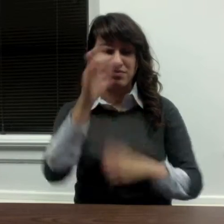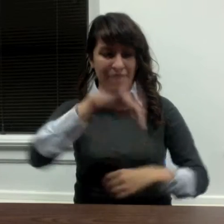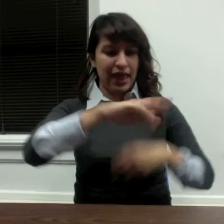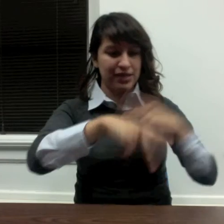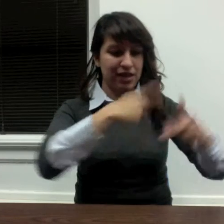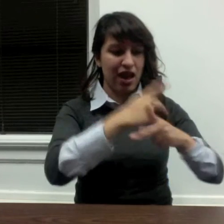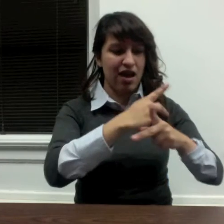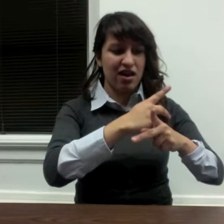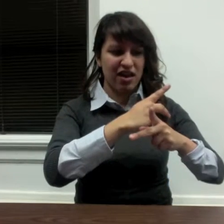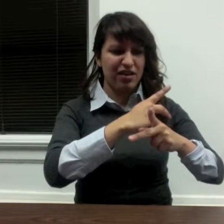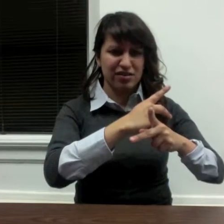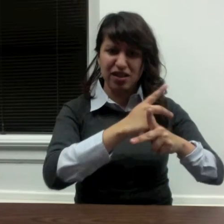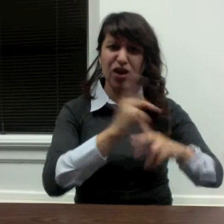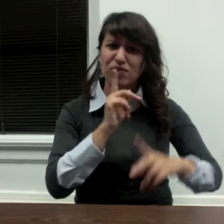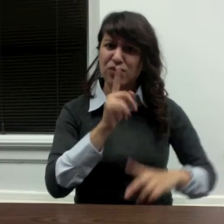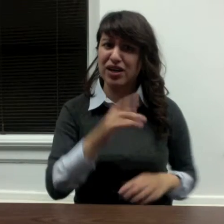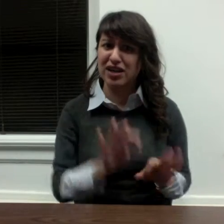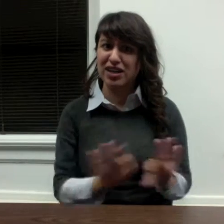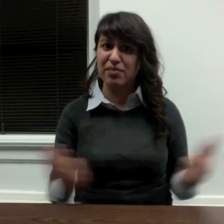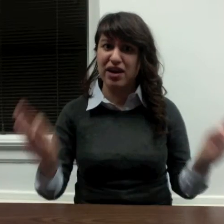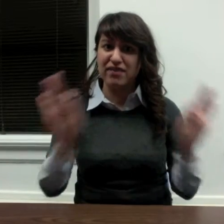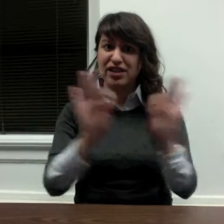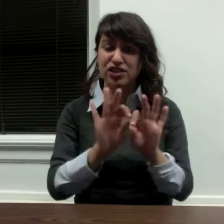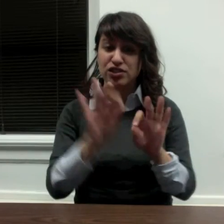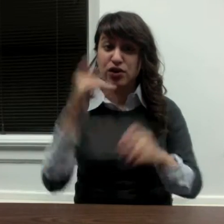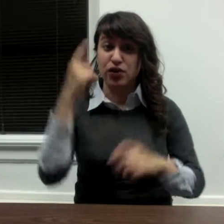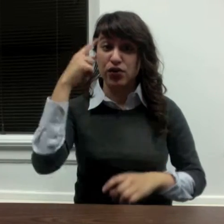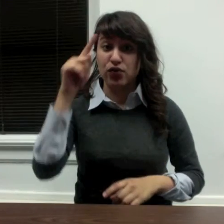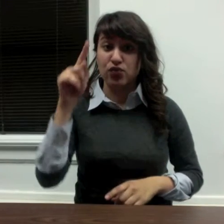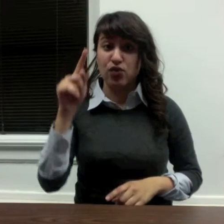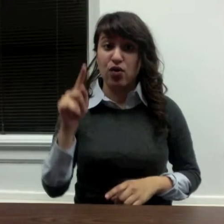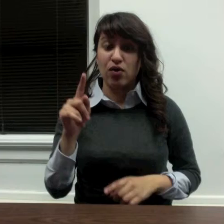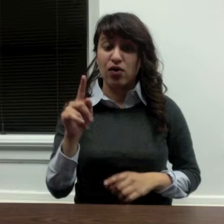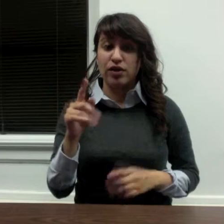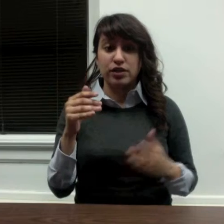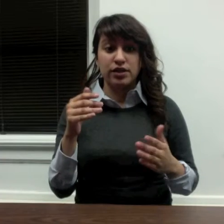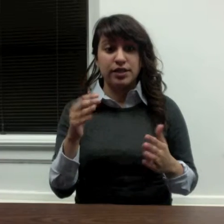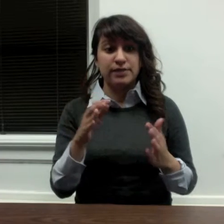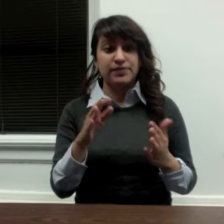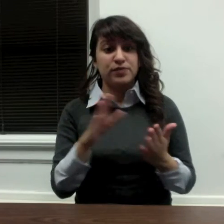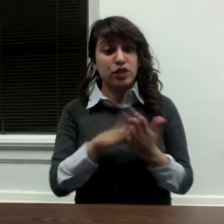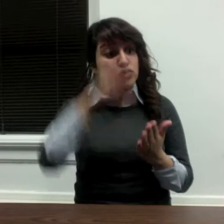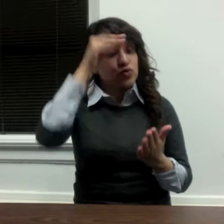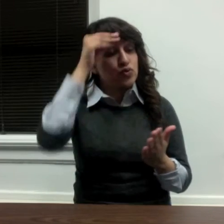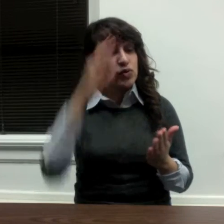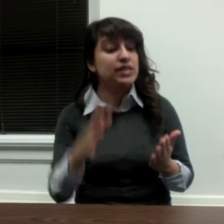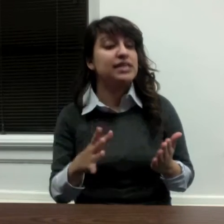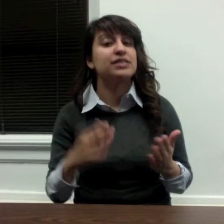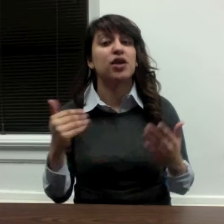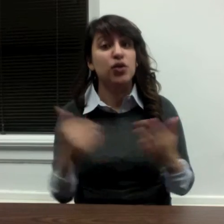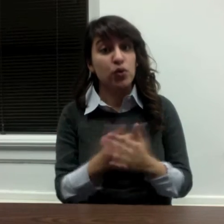to students, to new interpreters, or interpreters working in educational settings.